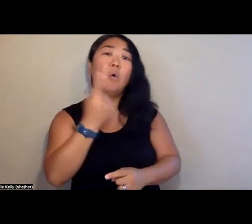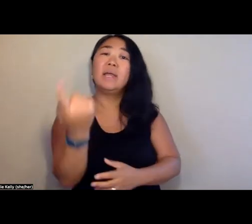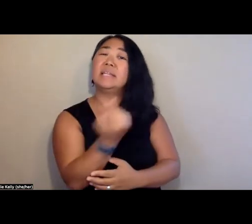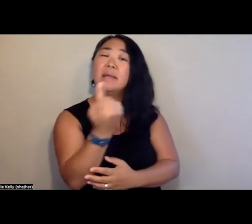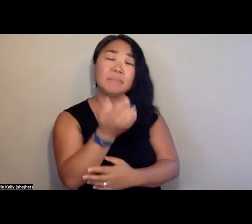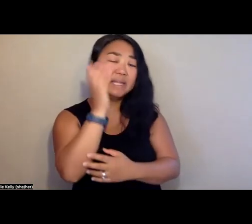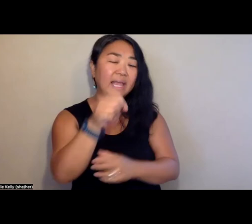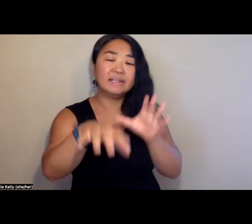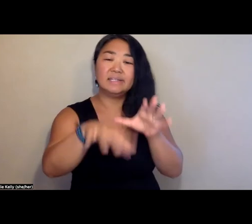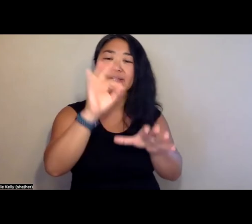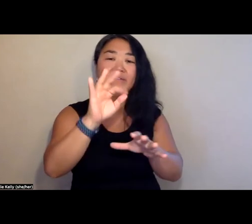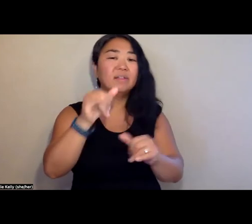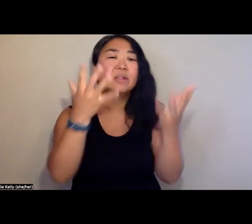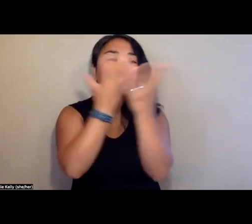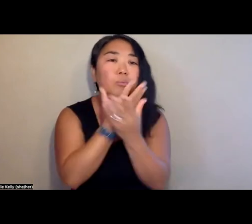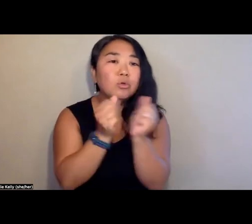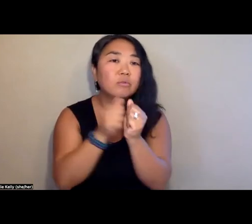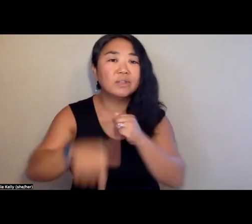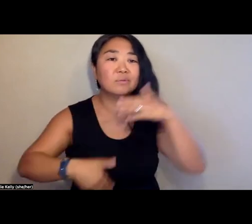process.